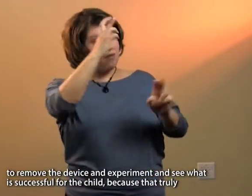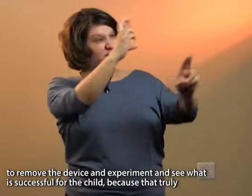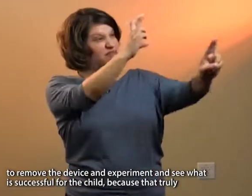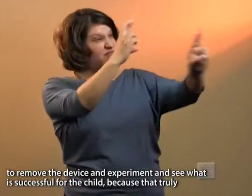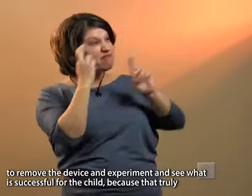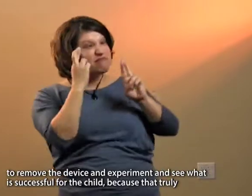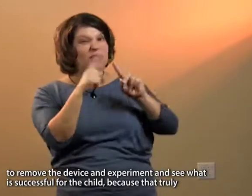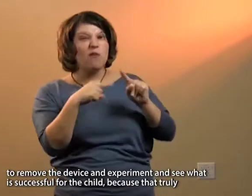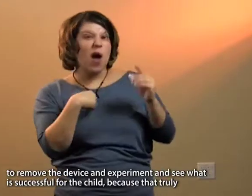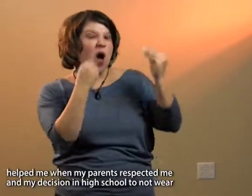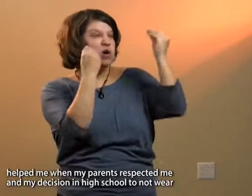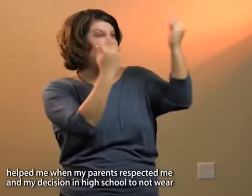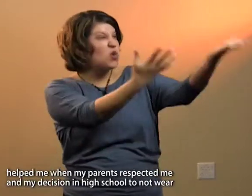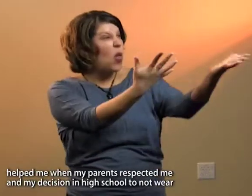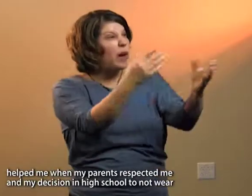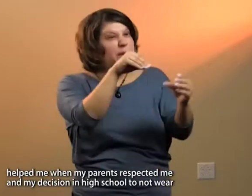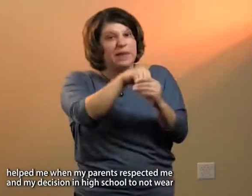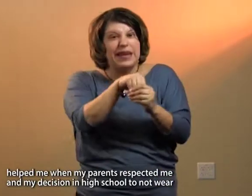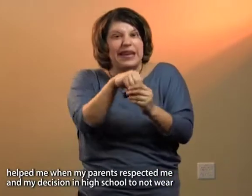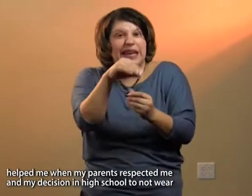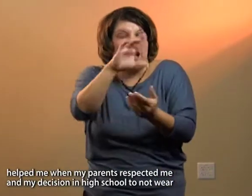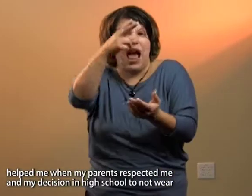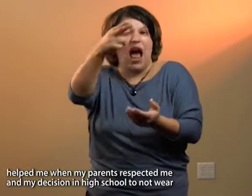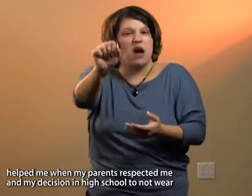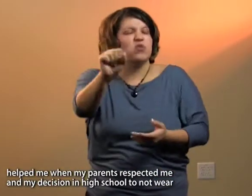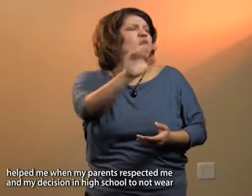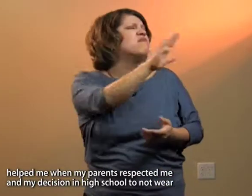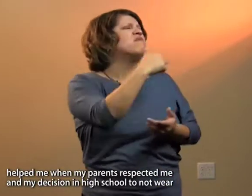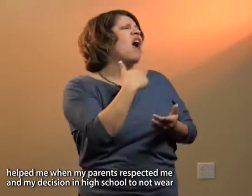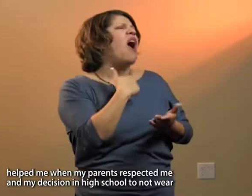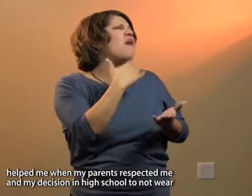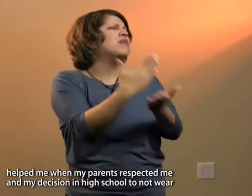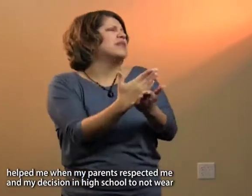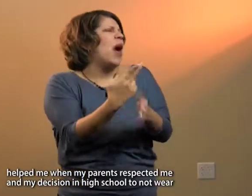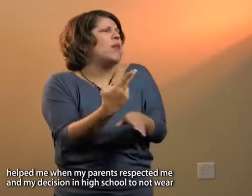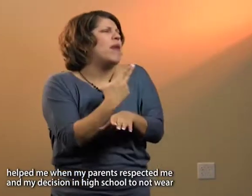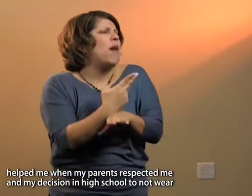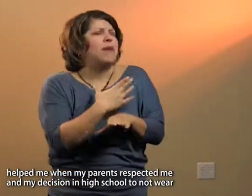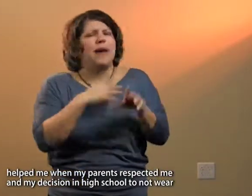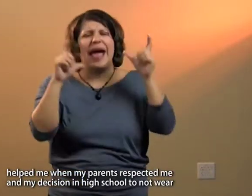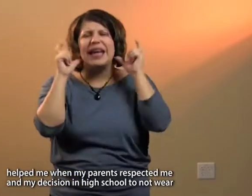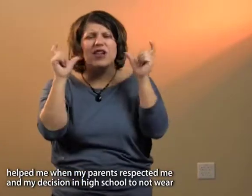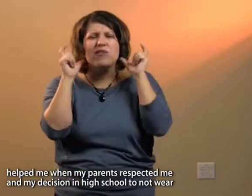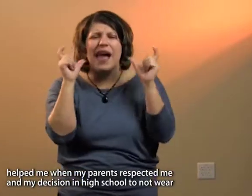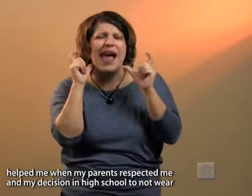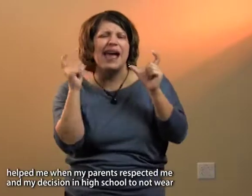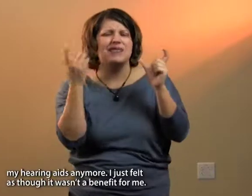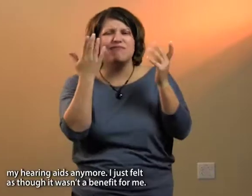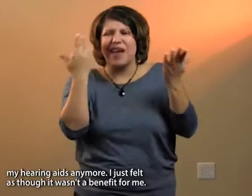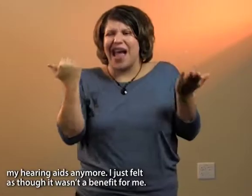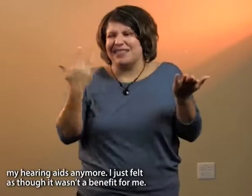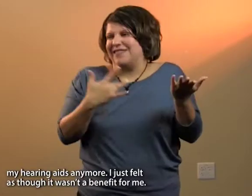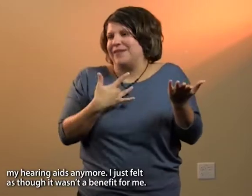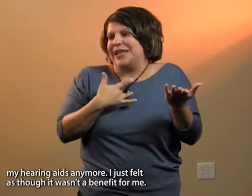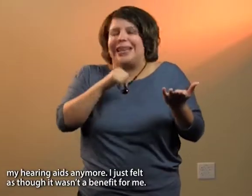because that truly helped me when my parents respected me and my decision in high school to not wear my hearing aids anymore